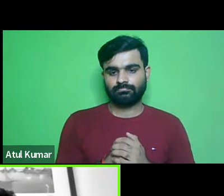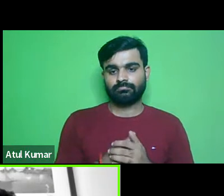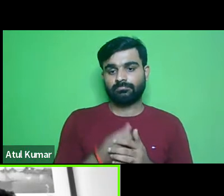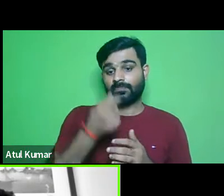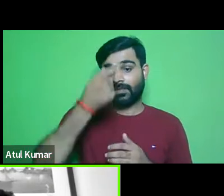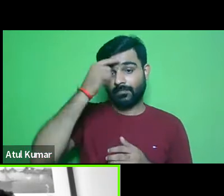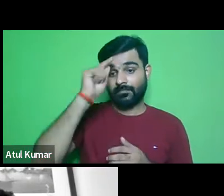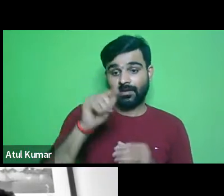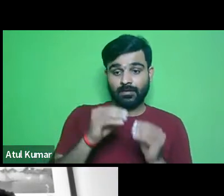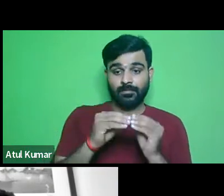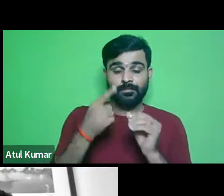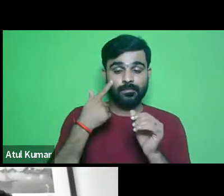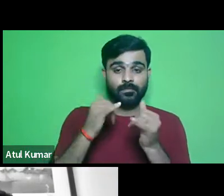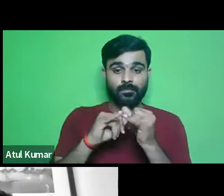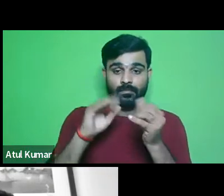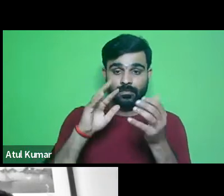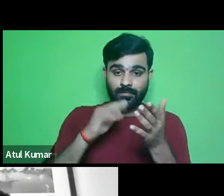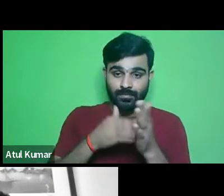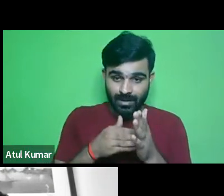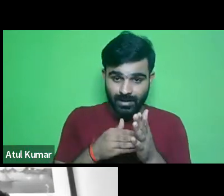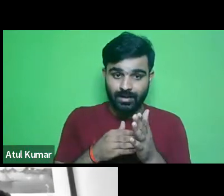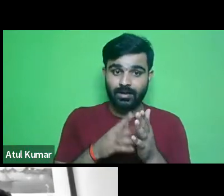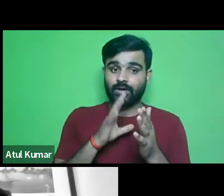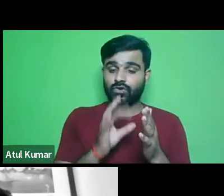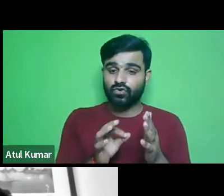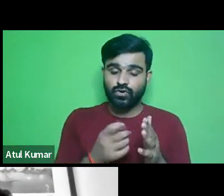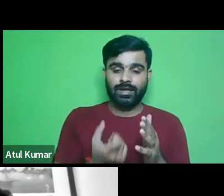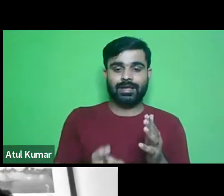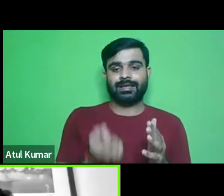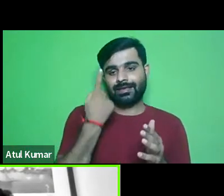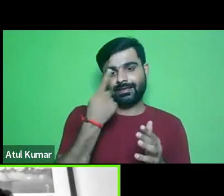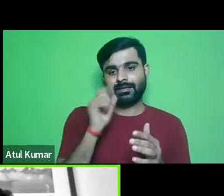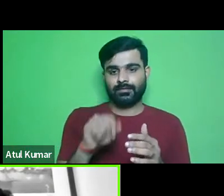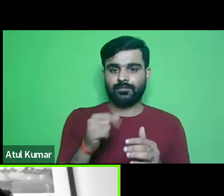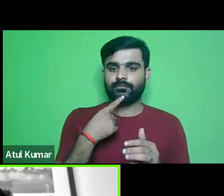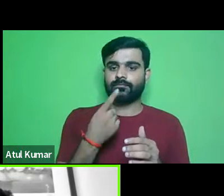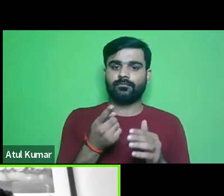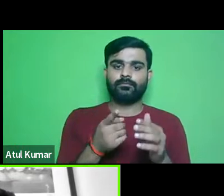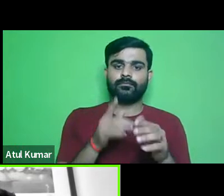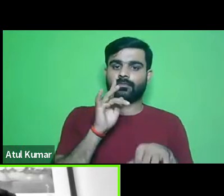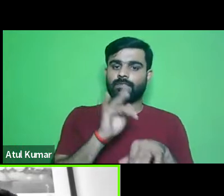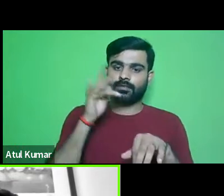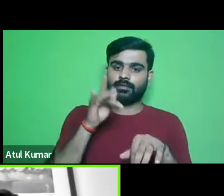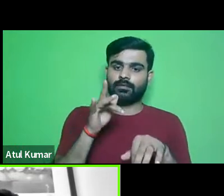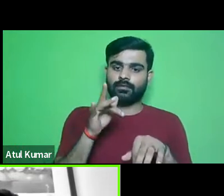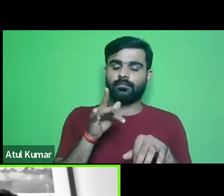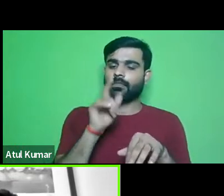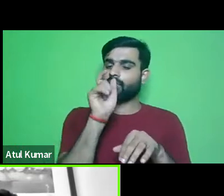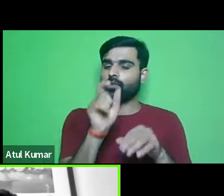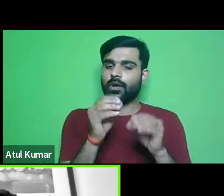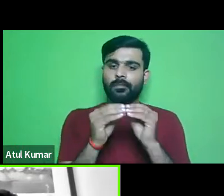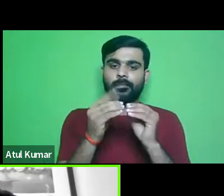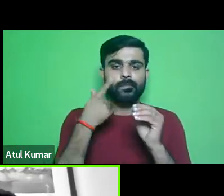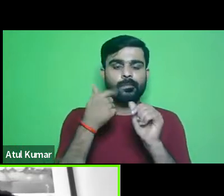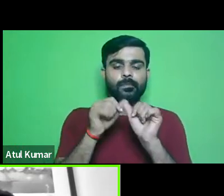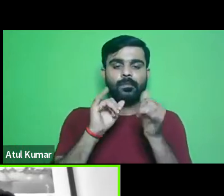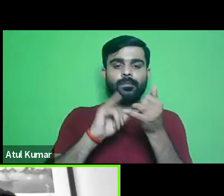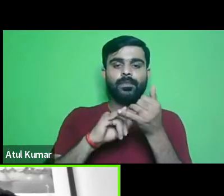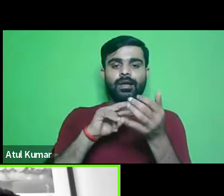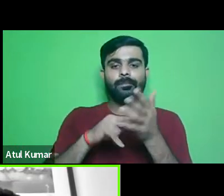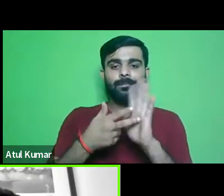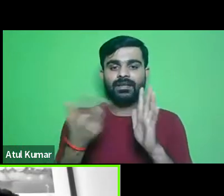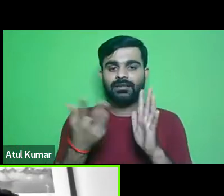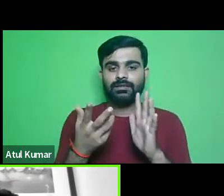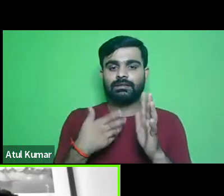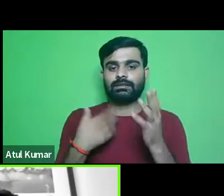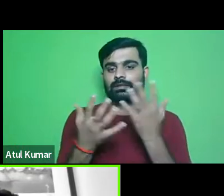issues of bias are actually pretty poorly understood, right? Like even from a sense of what the term bias means. I mean,